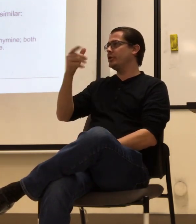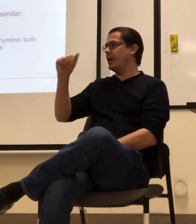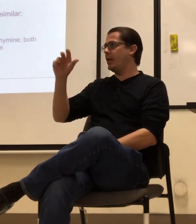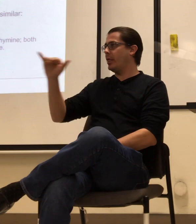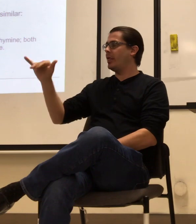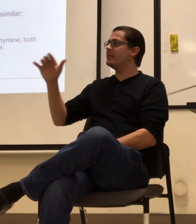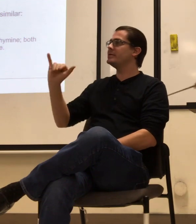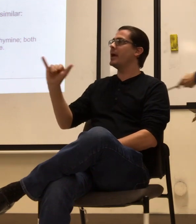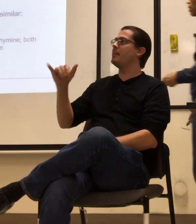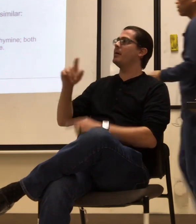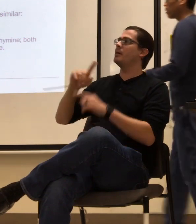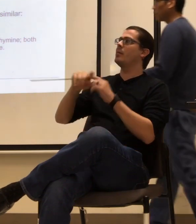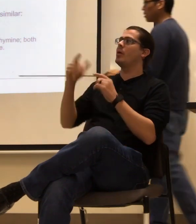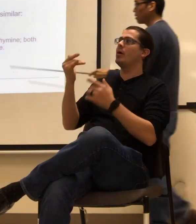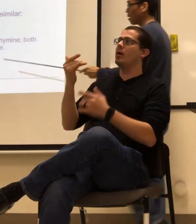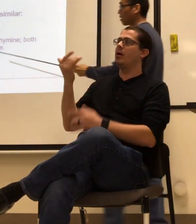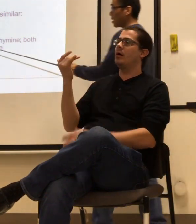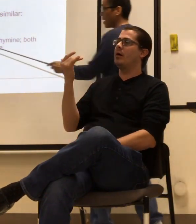what?